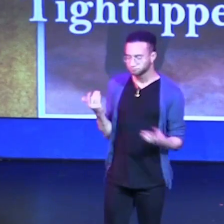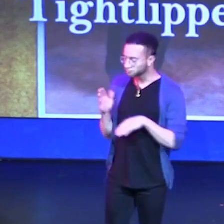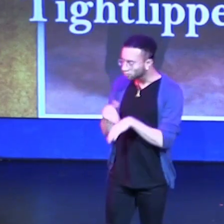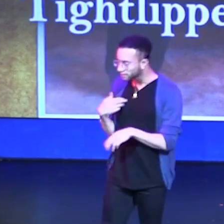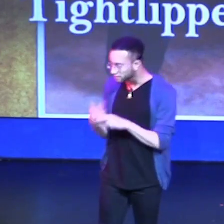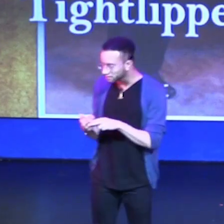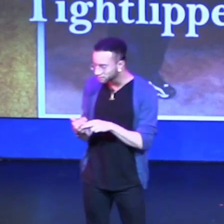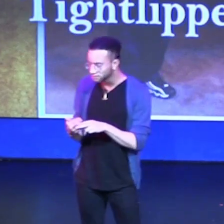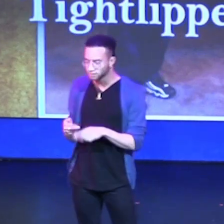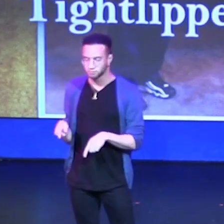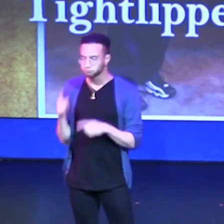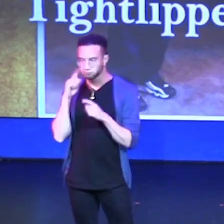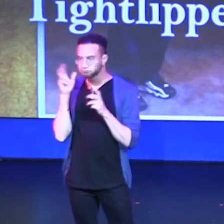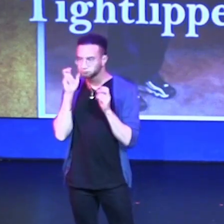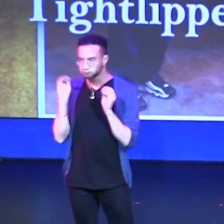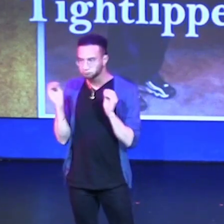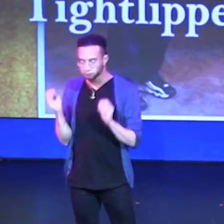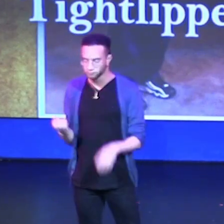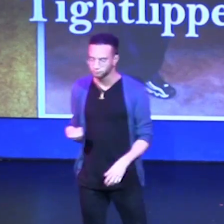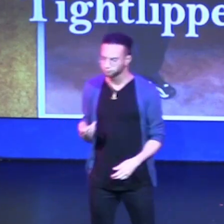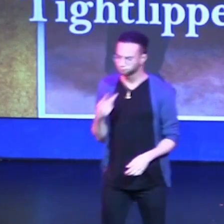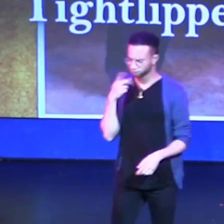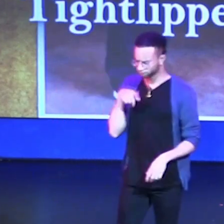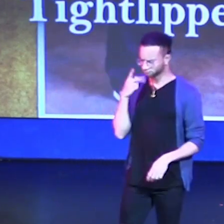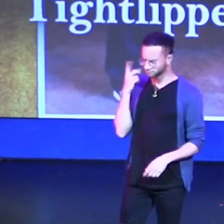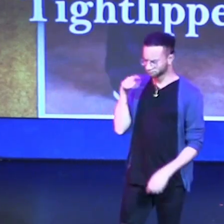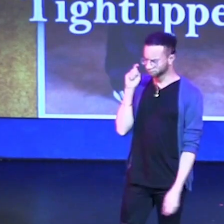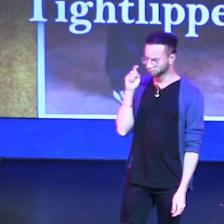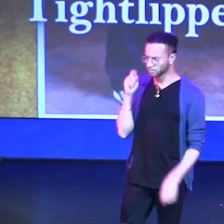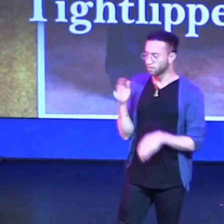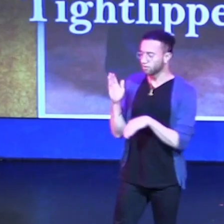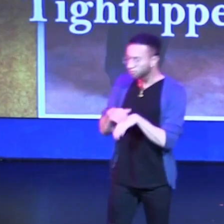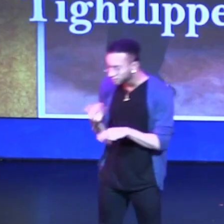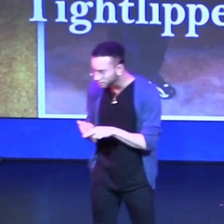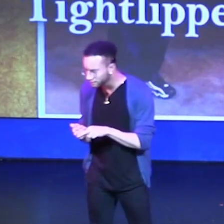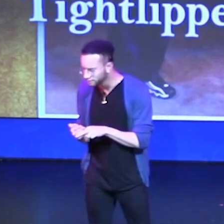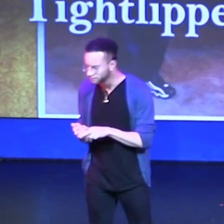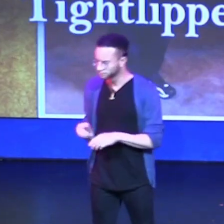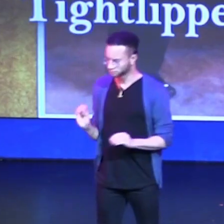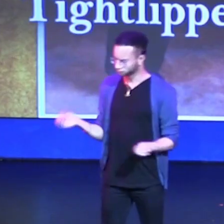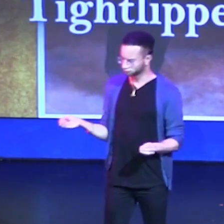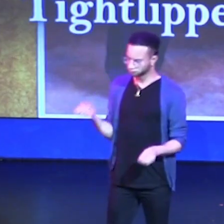year old, 1 year old, and my mom calls me, but with no response. She calls me